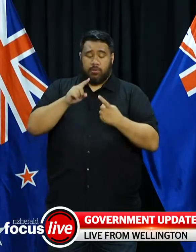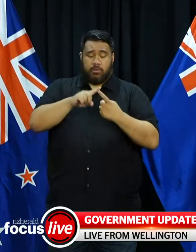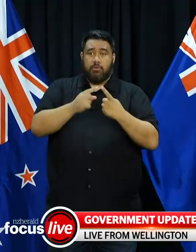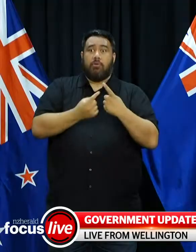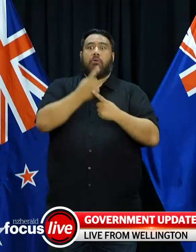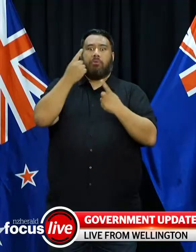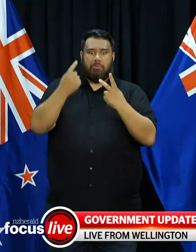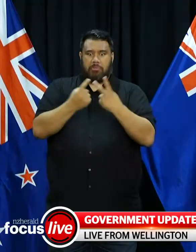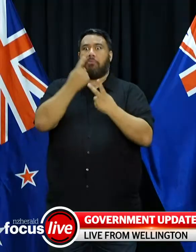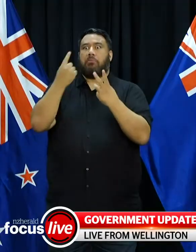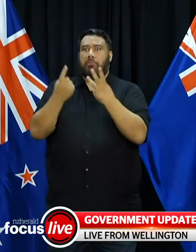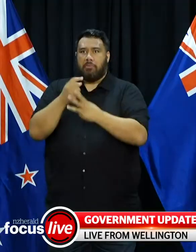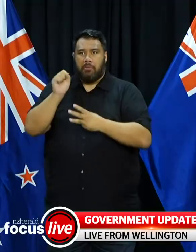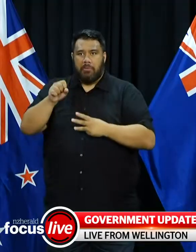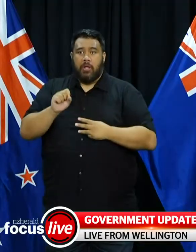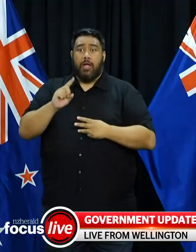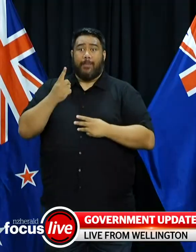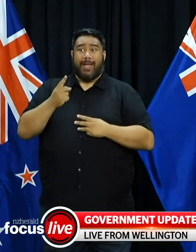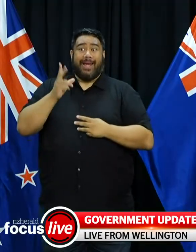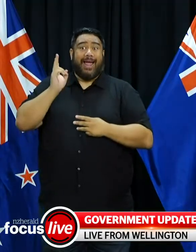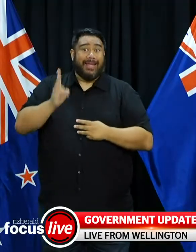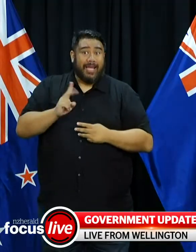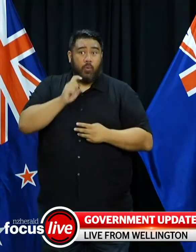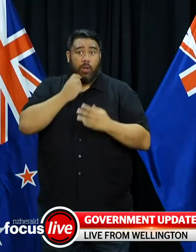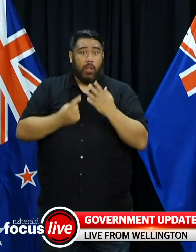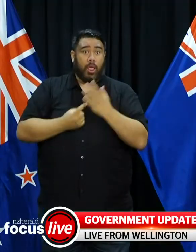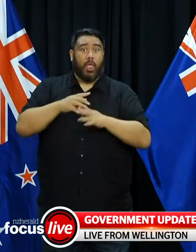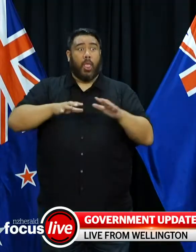But the likelihood of that happening is relatively minor